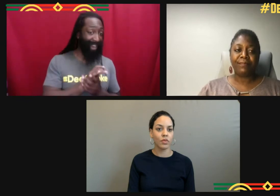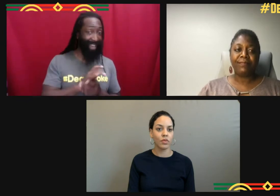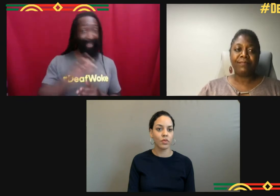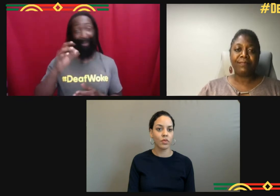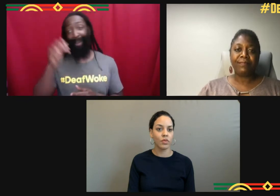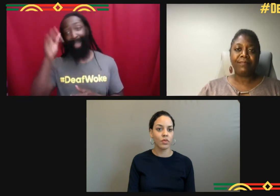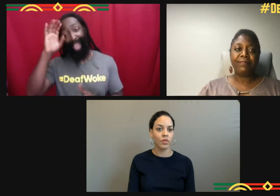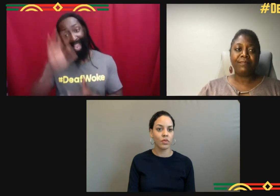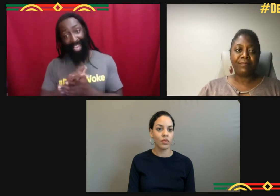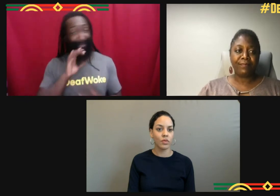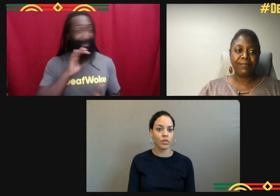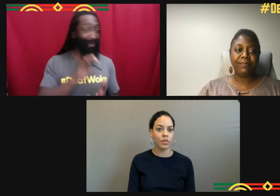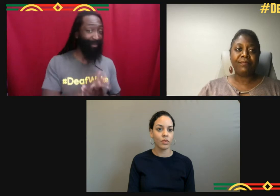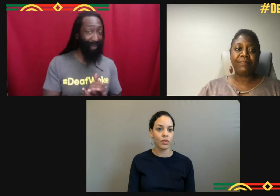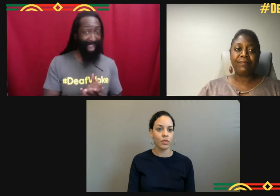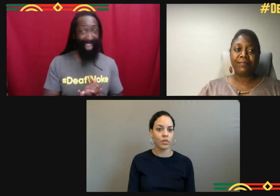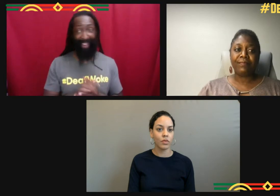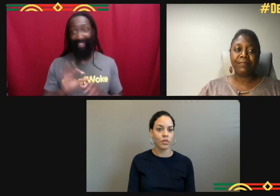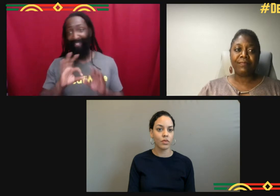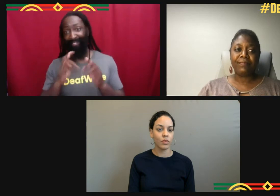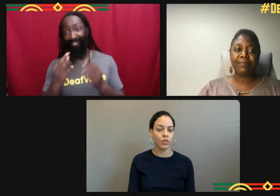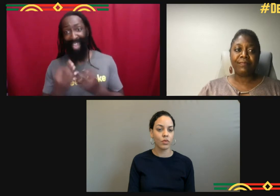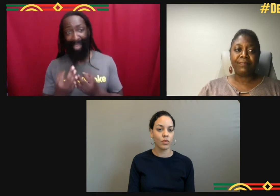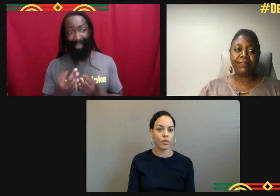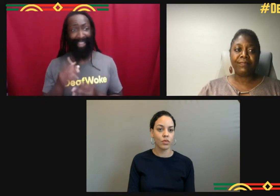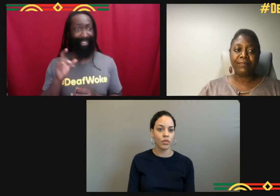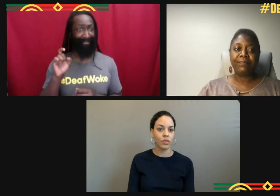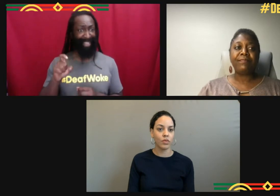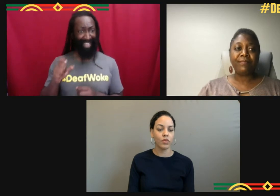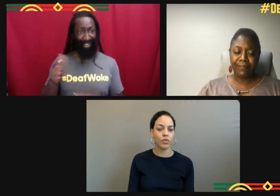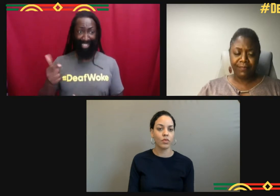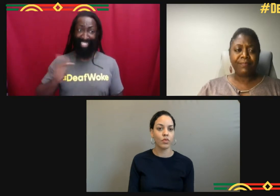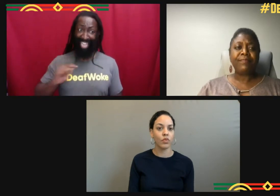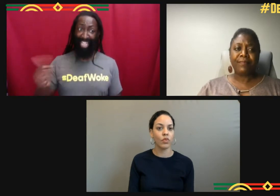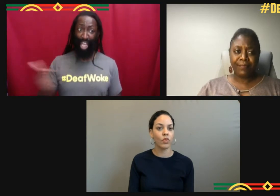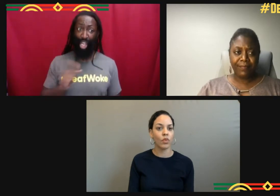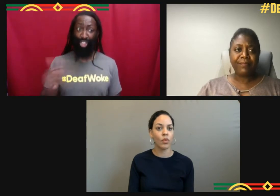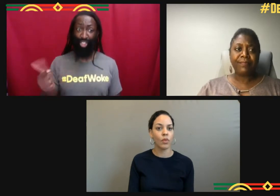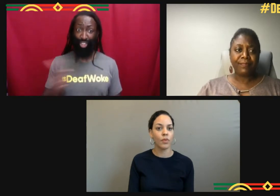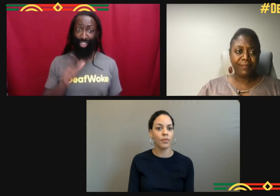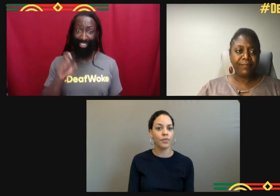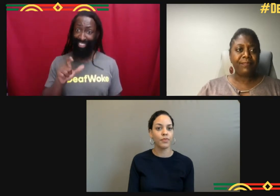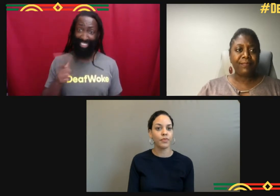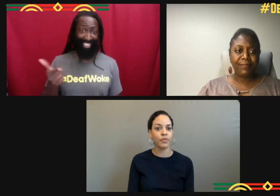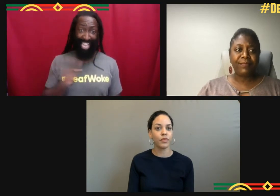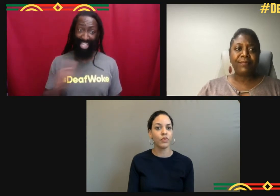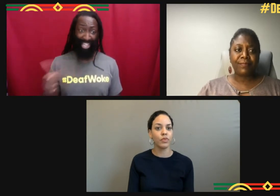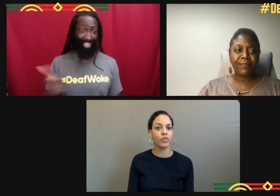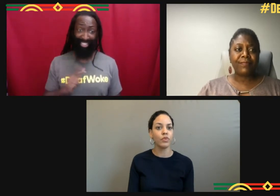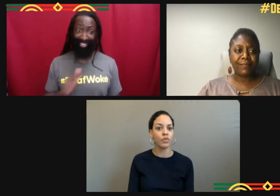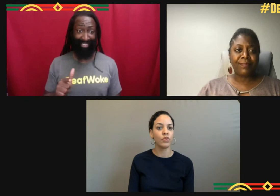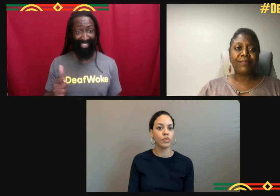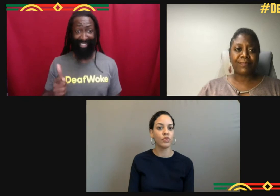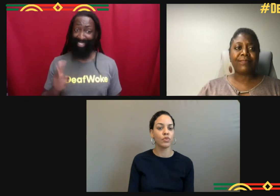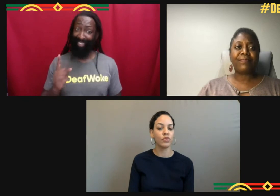You know, husband, wife, husband, a husband, a wife, family. You